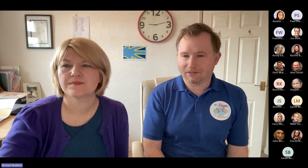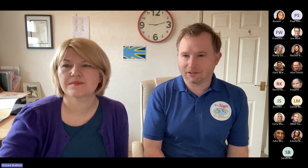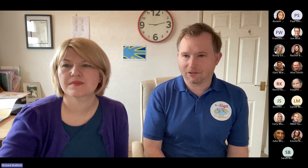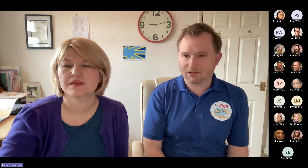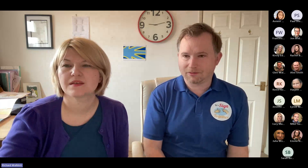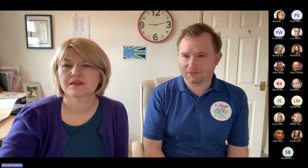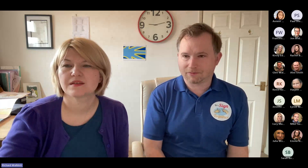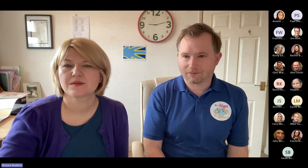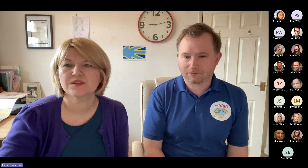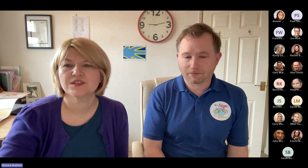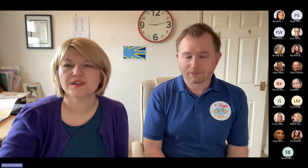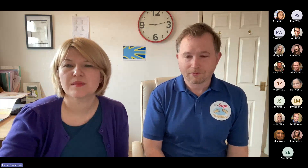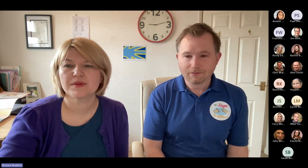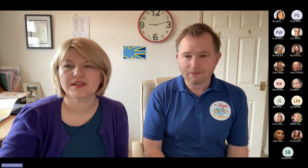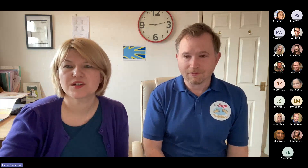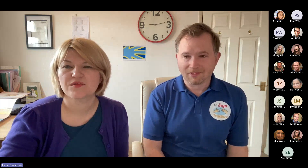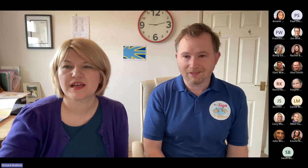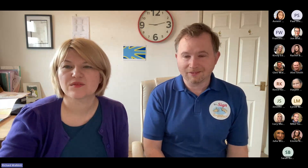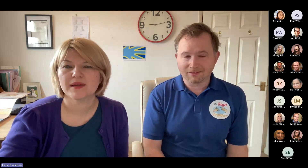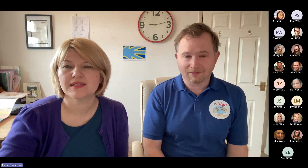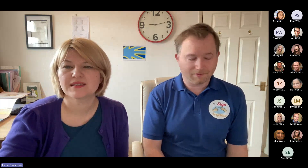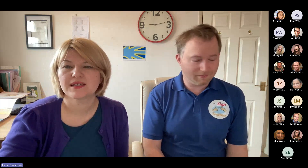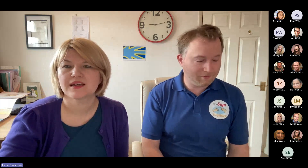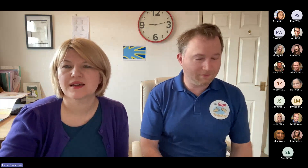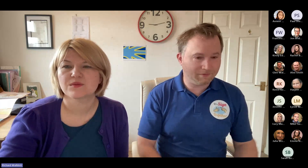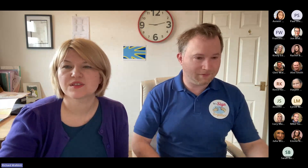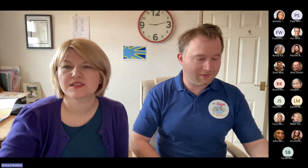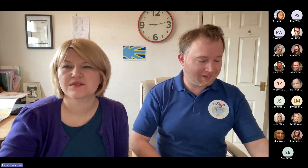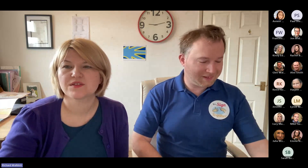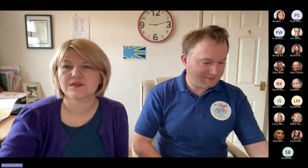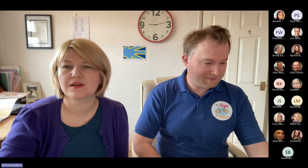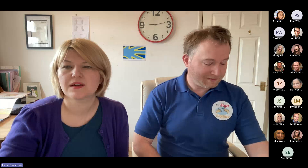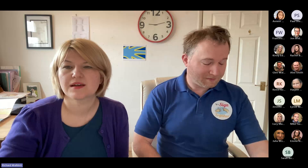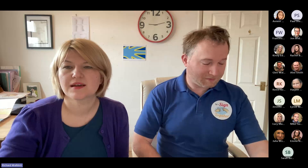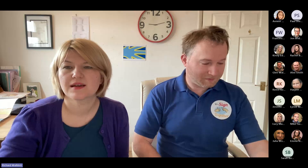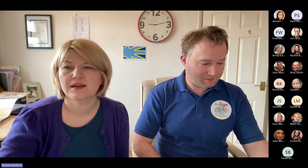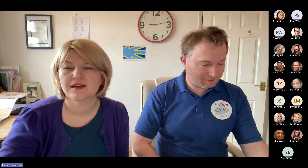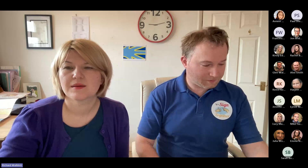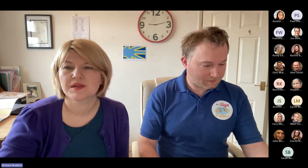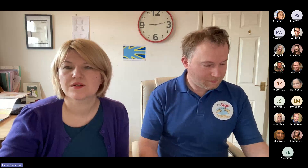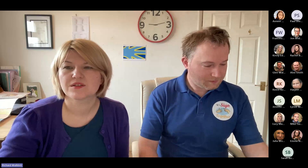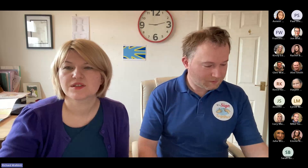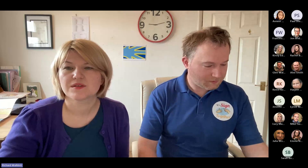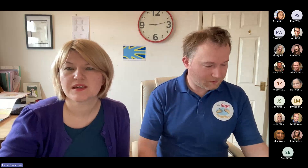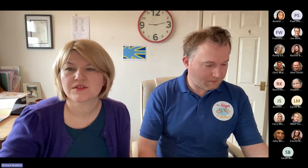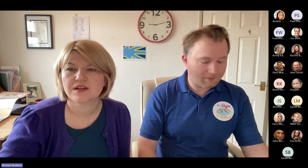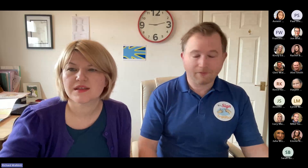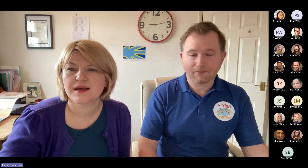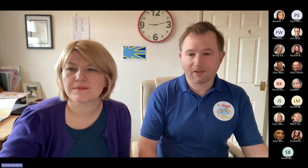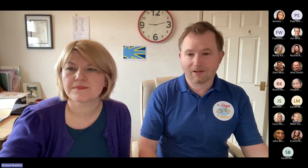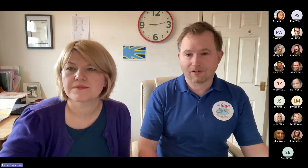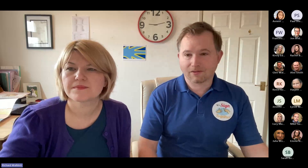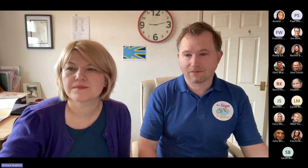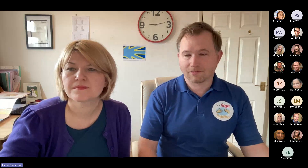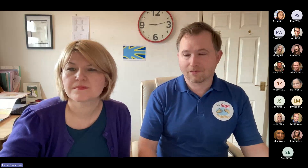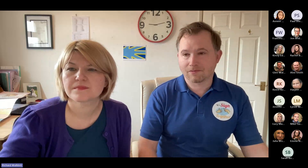So we're going to show you a picture of the alphabet, and we'll just give you a minute or two to have a go at that.